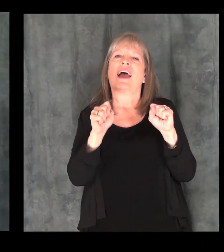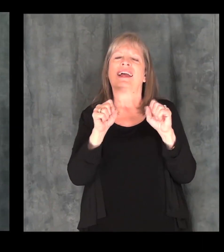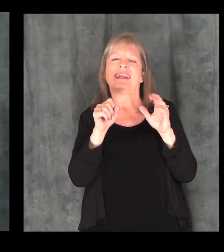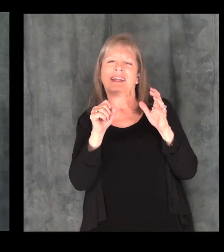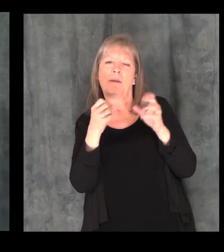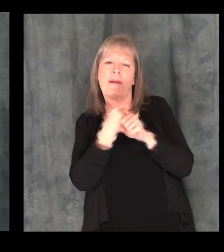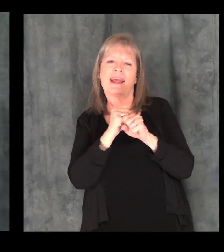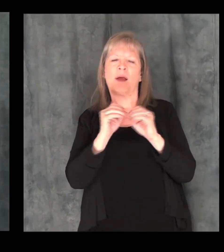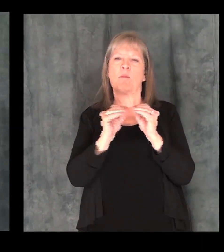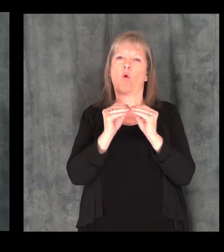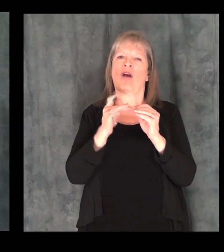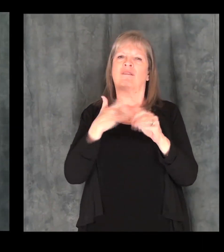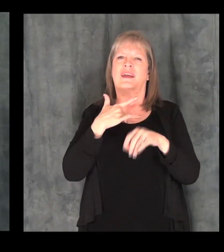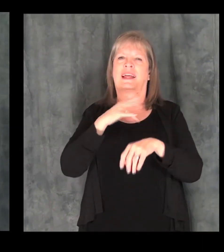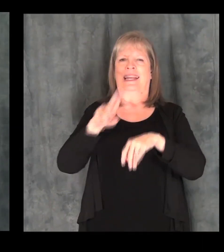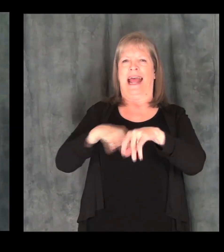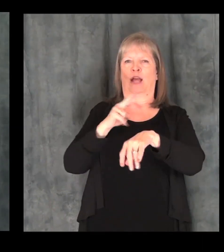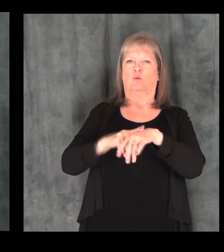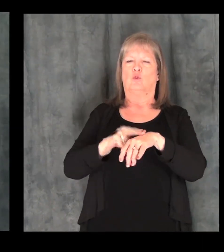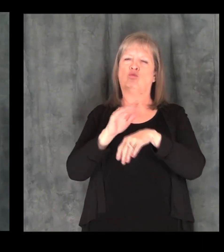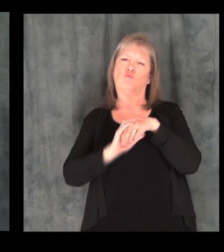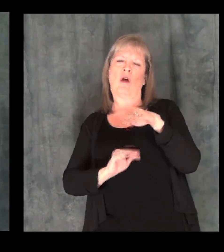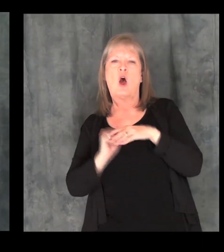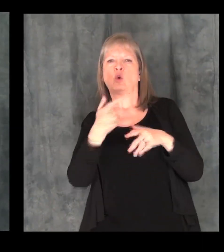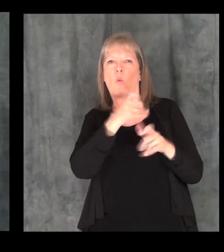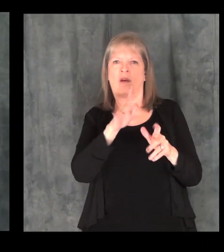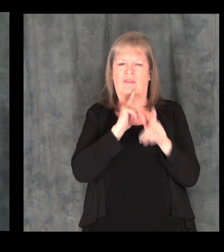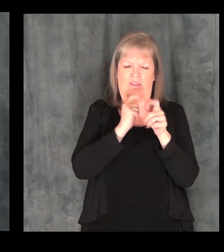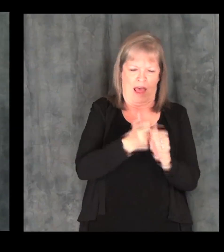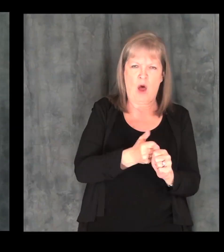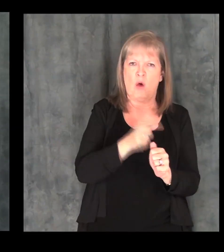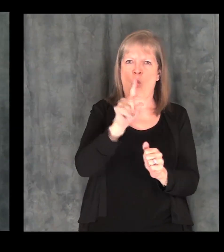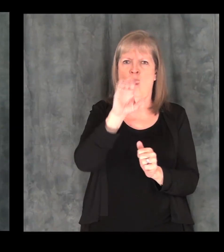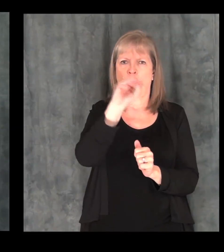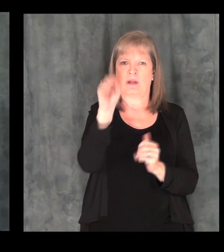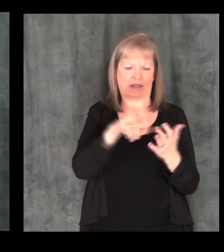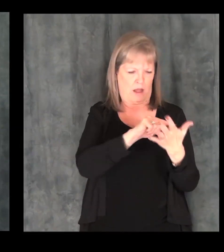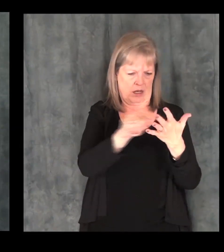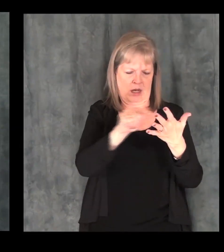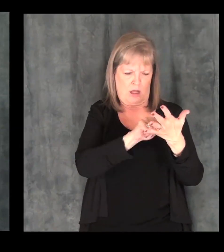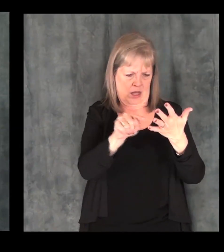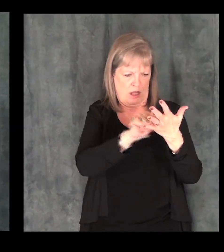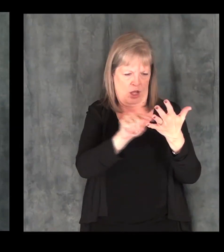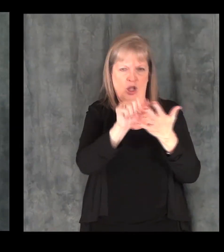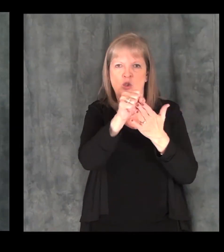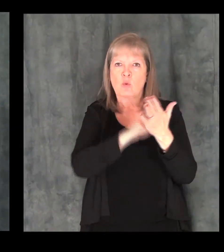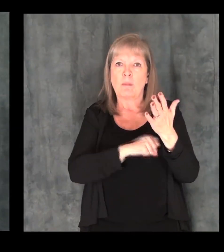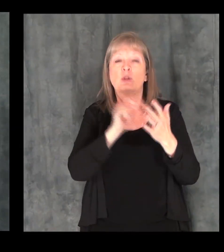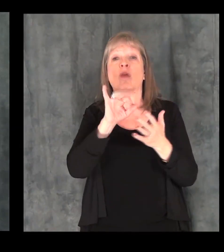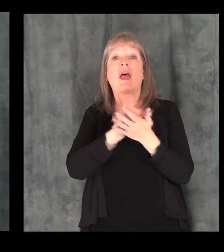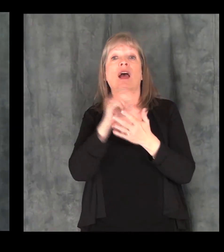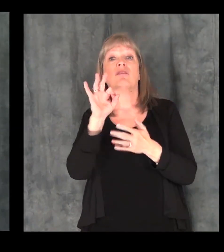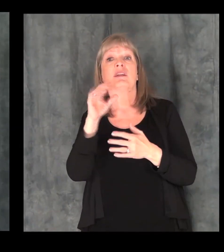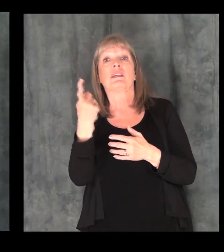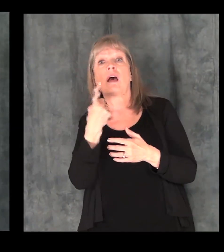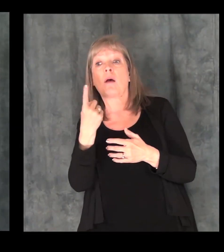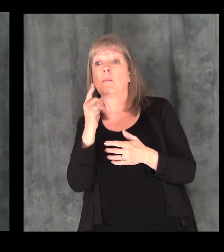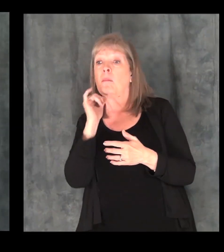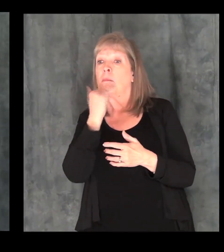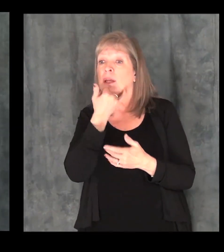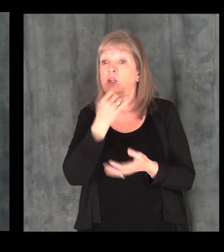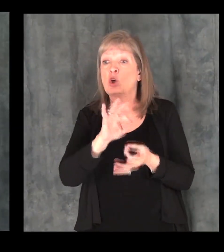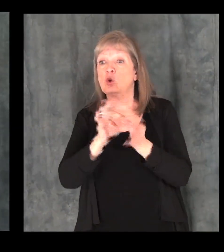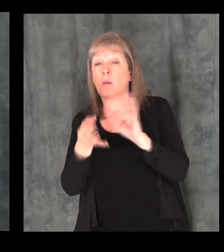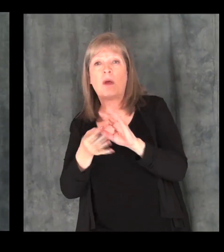We didn't want them to stick so closely to the script that if there was a misinterpretation that they still followed the script,